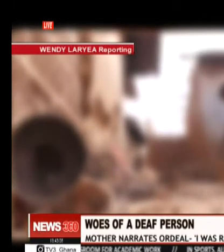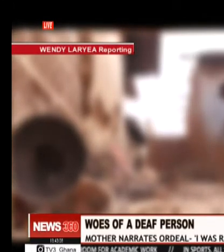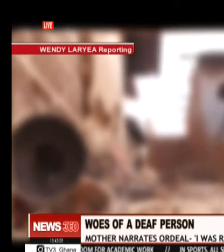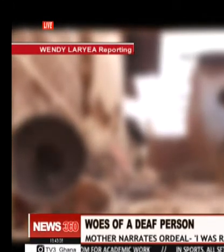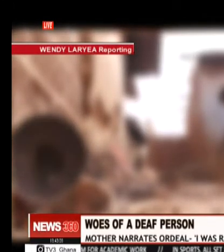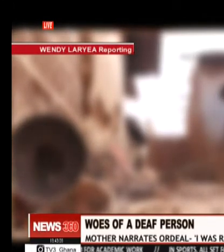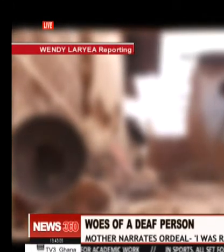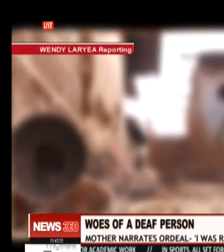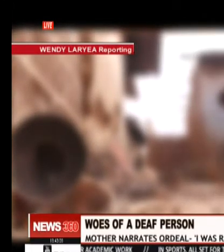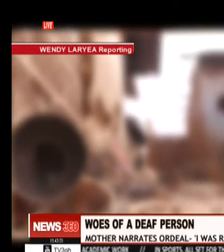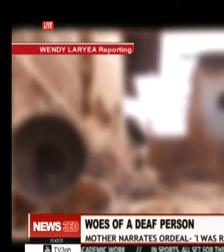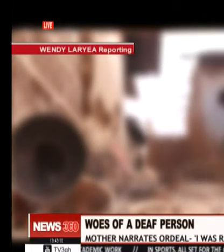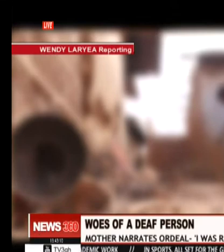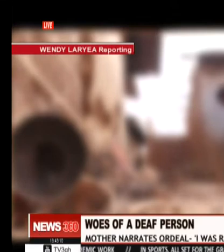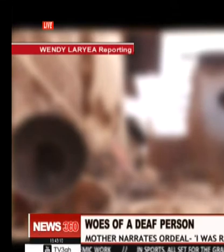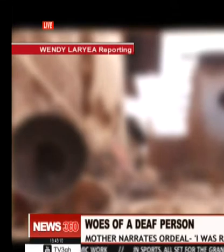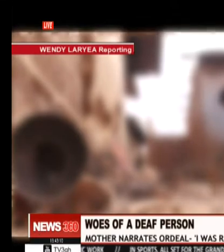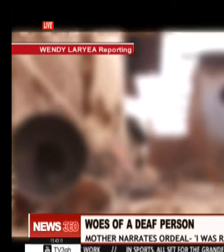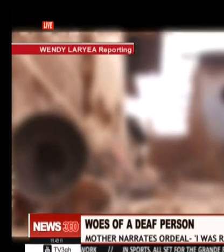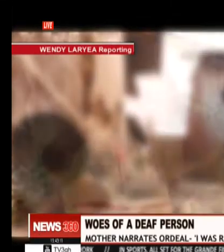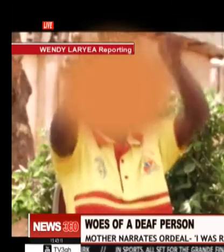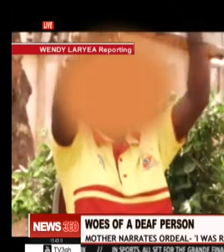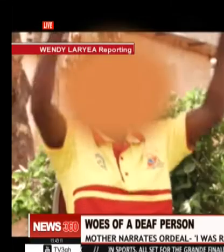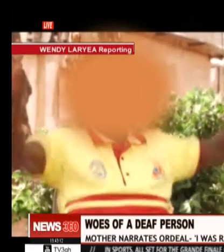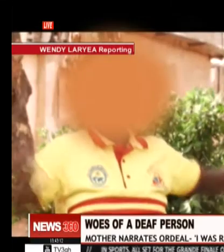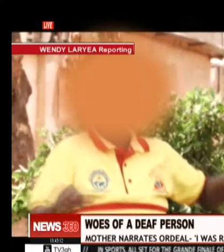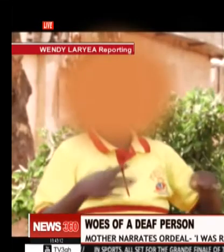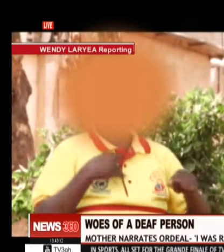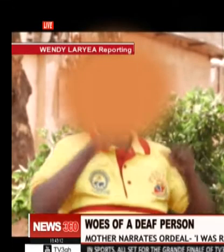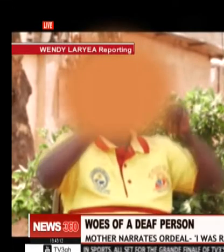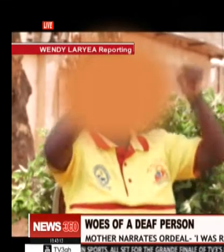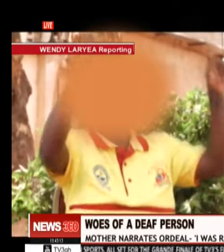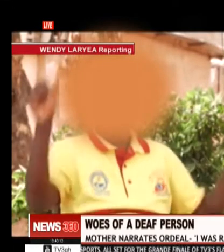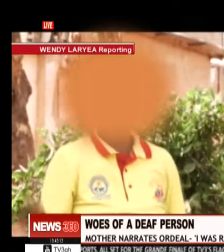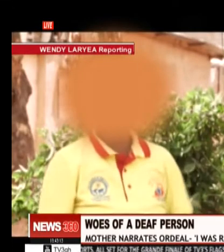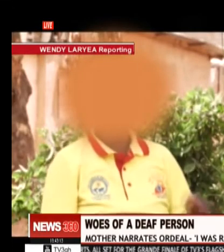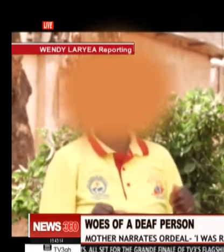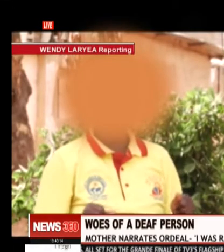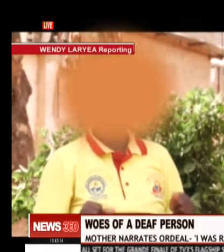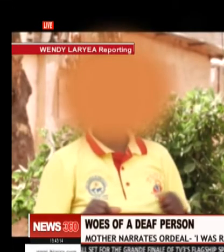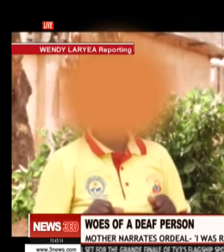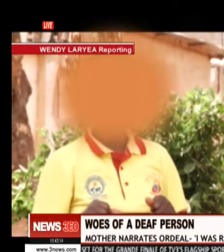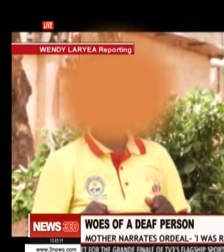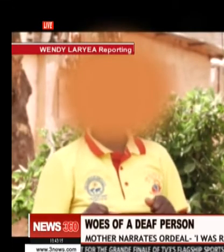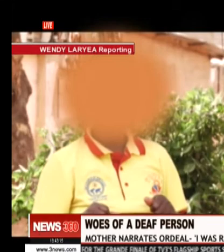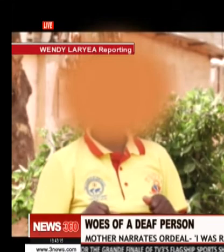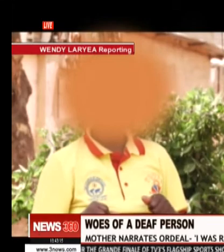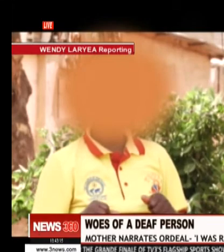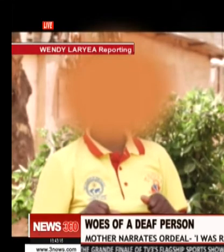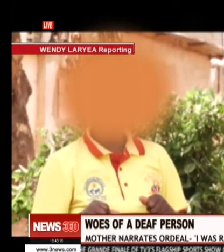i have to work and feed myself a lot of deaf people here do not have work like